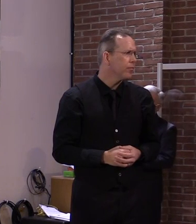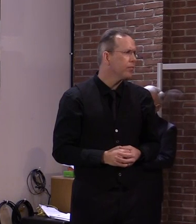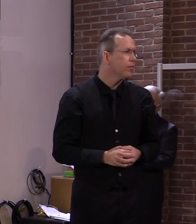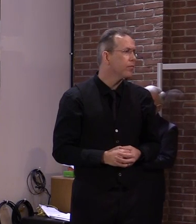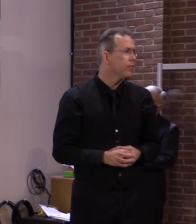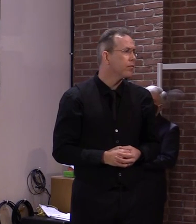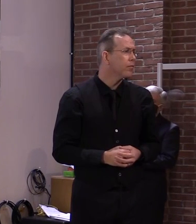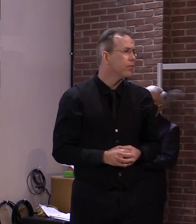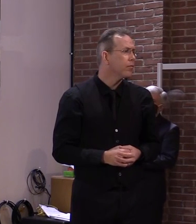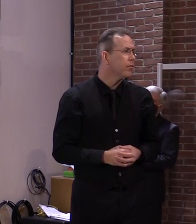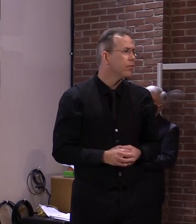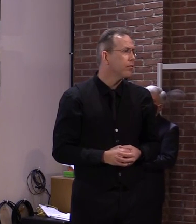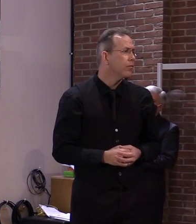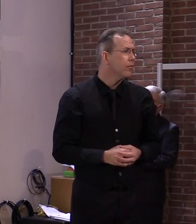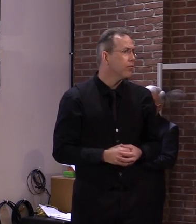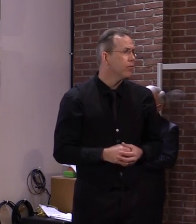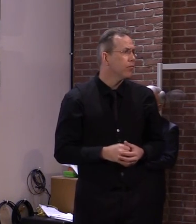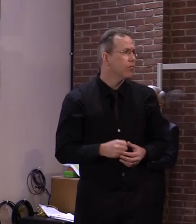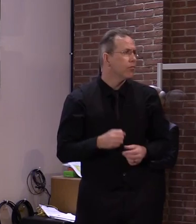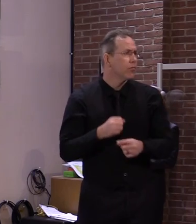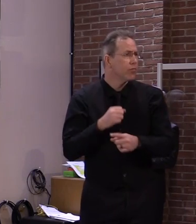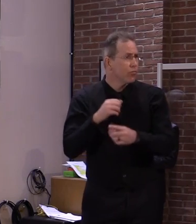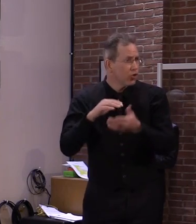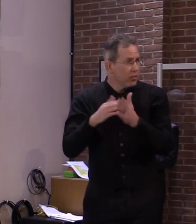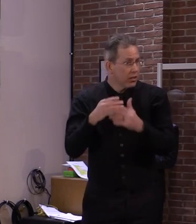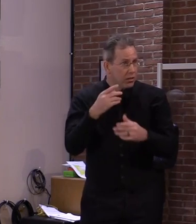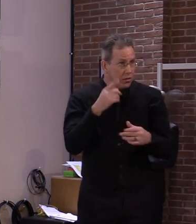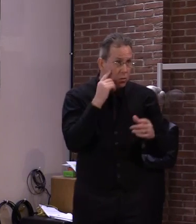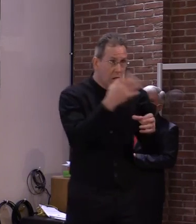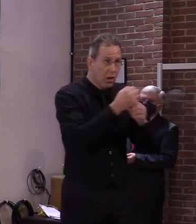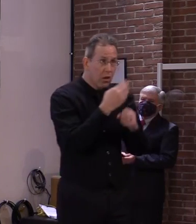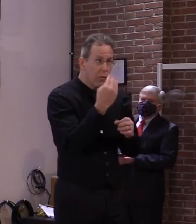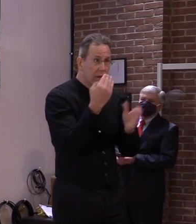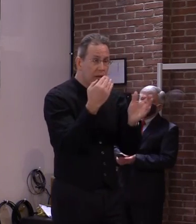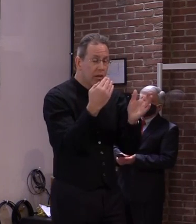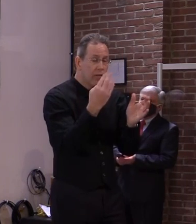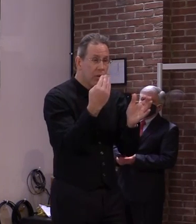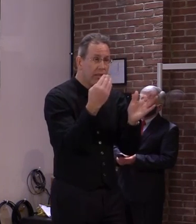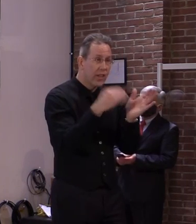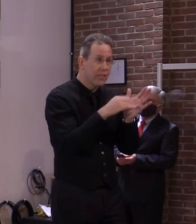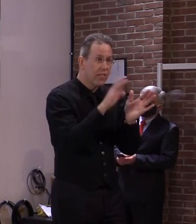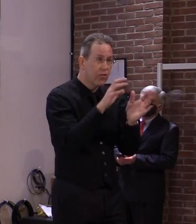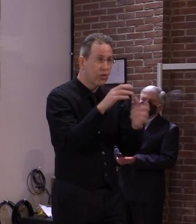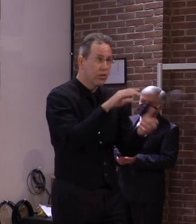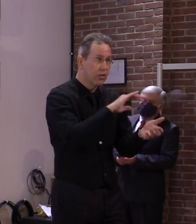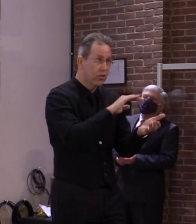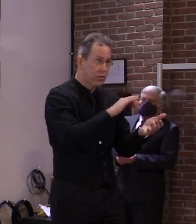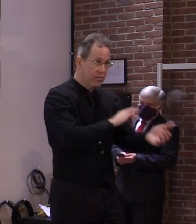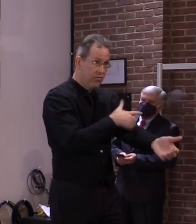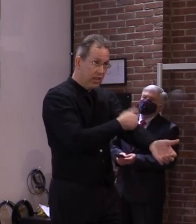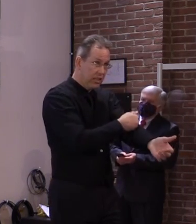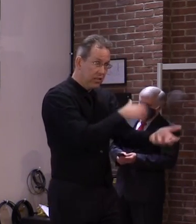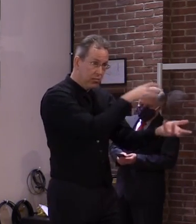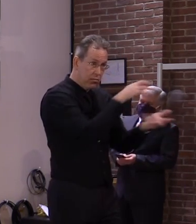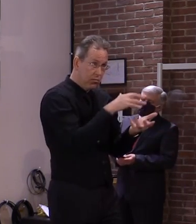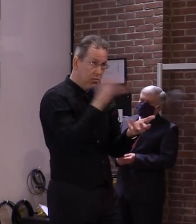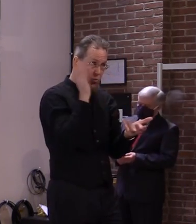that correct? Yeah, that's about a 1,000 number of 1,000 more doses than we're receiving right